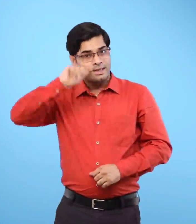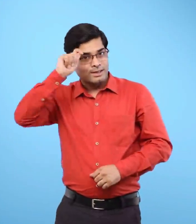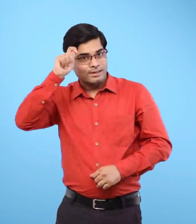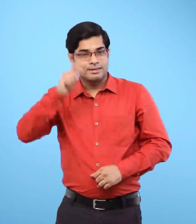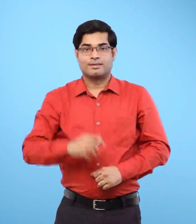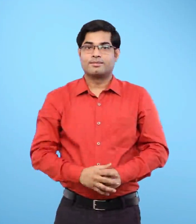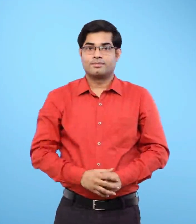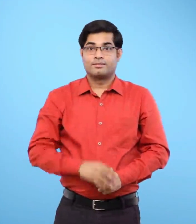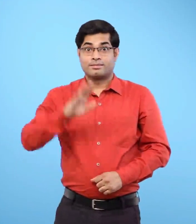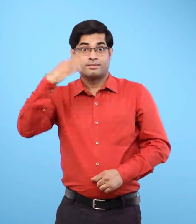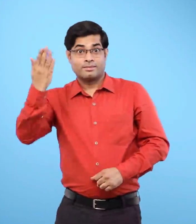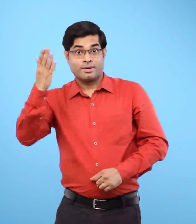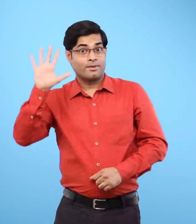English, period 5,